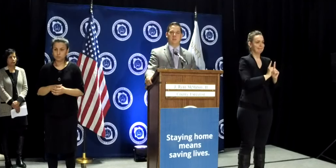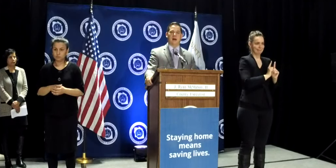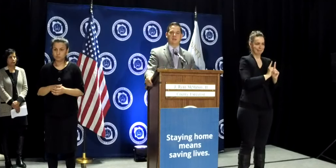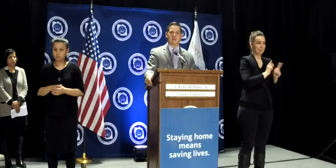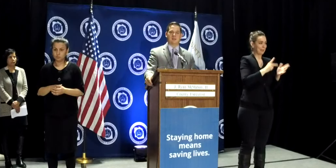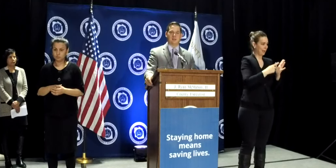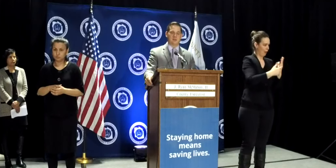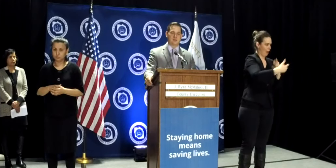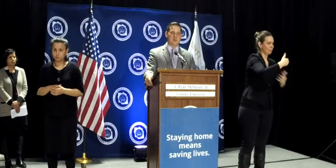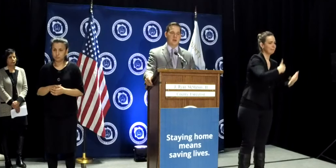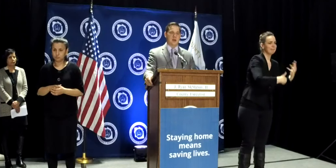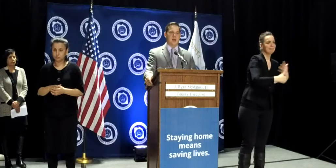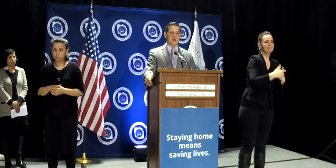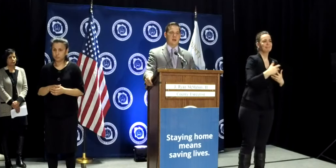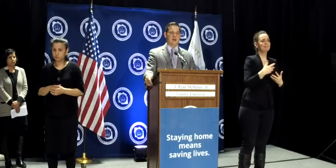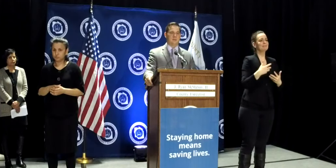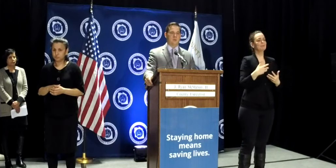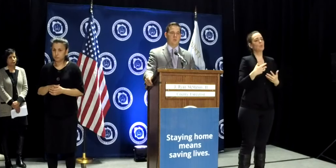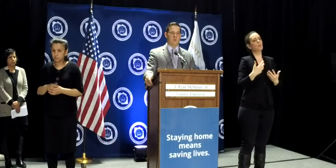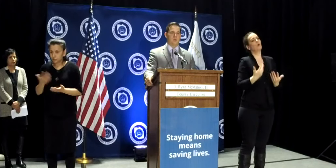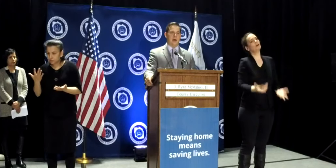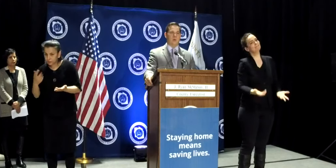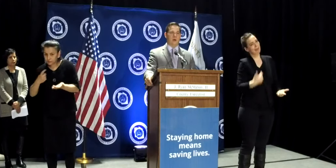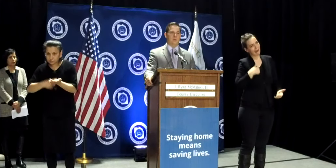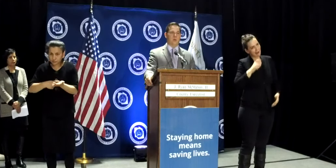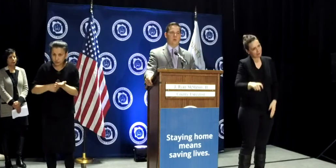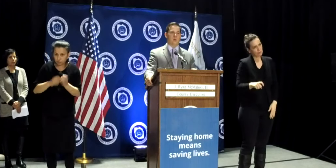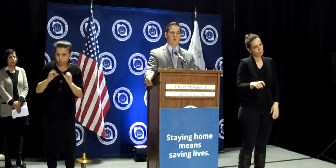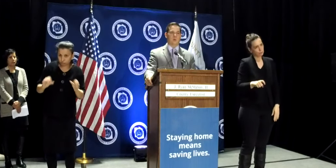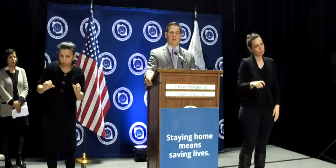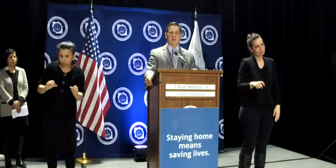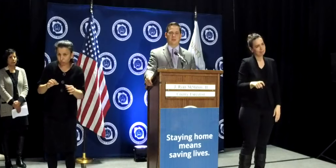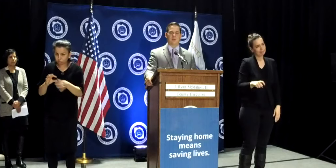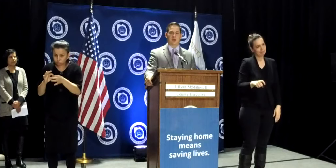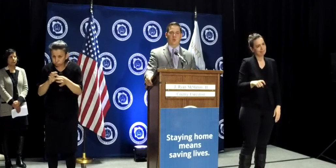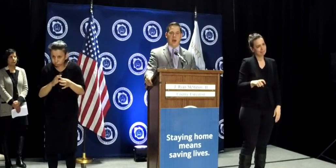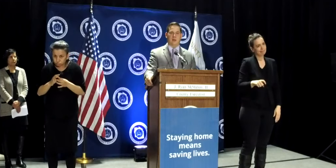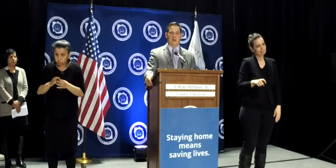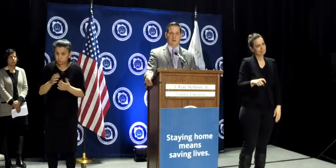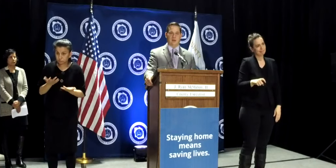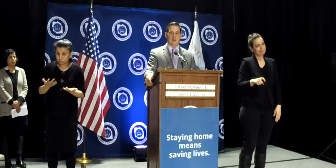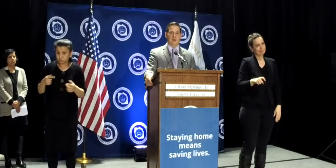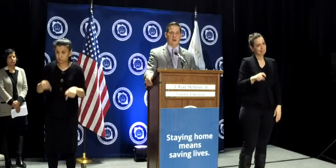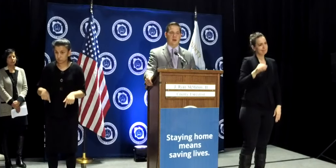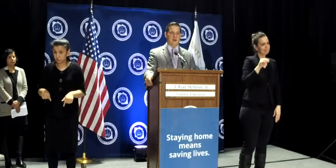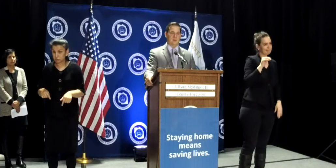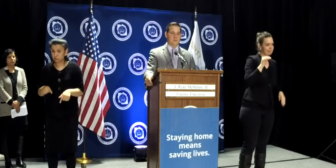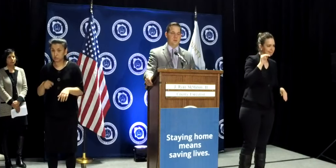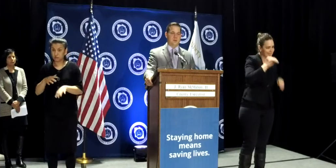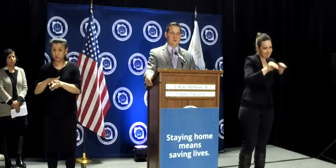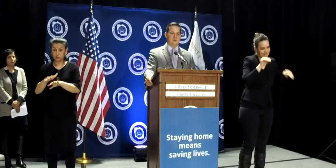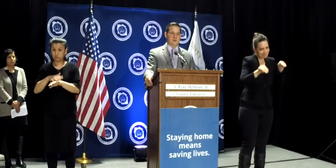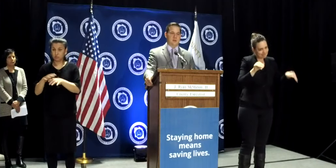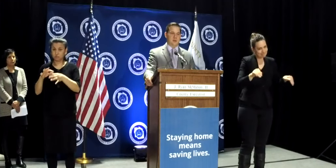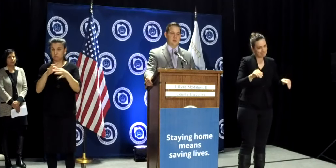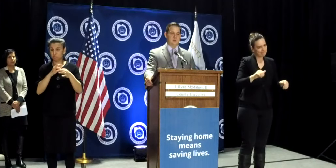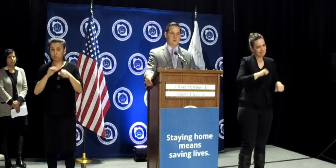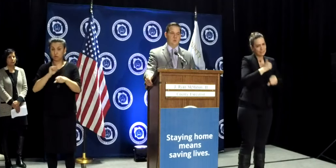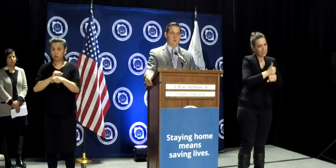make these policy decisions. And now we're at a point where we really need the community to rally